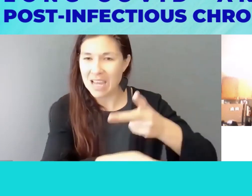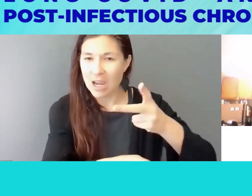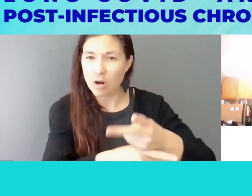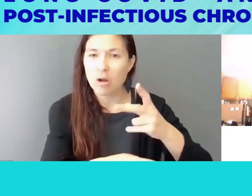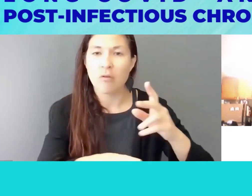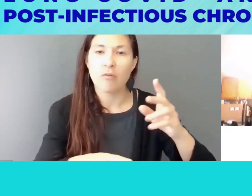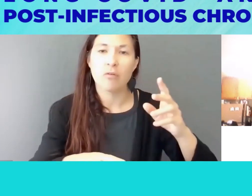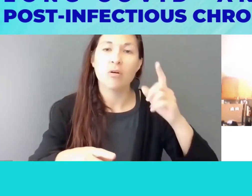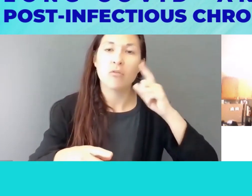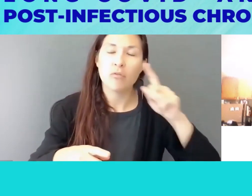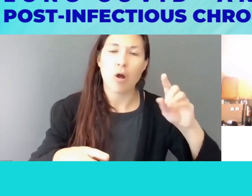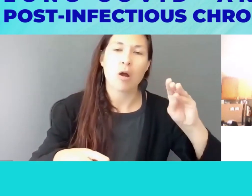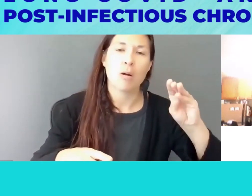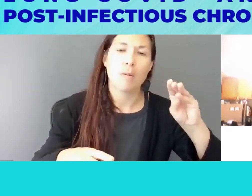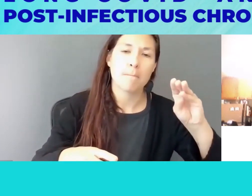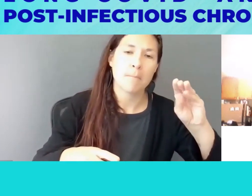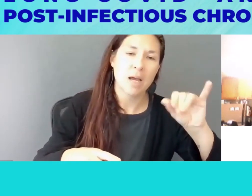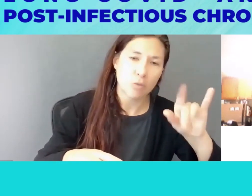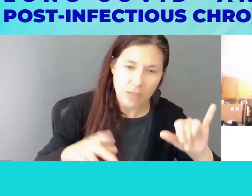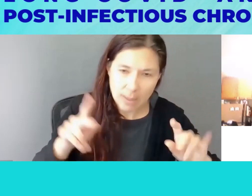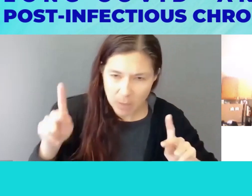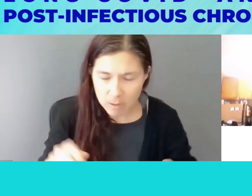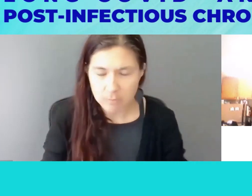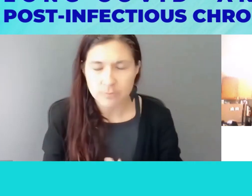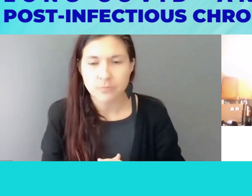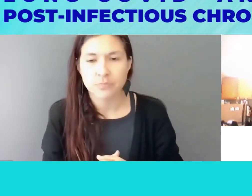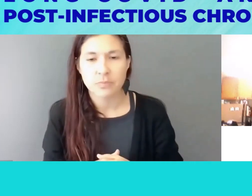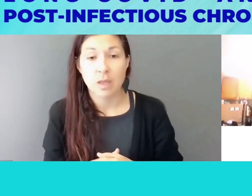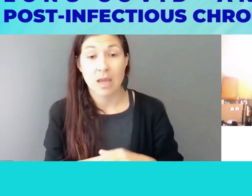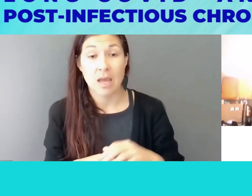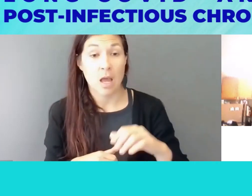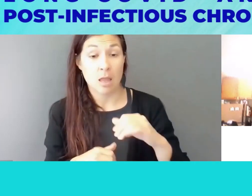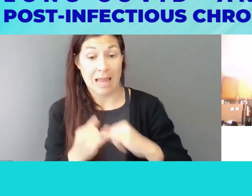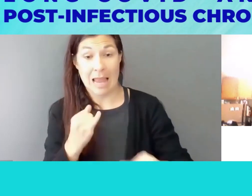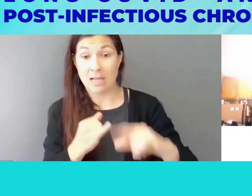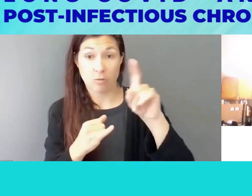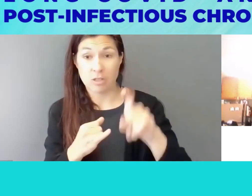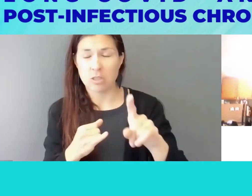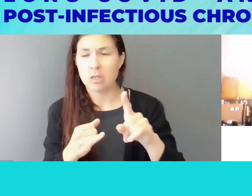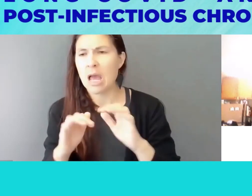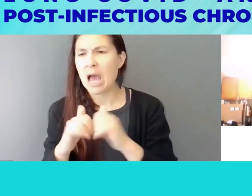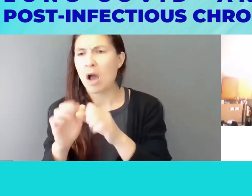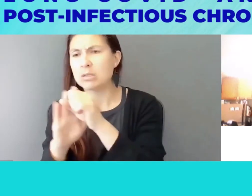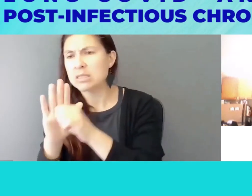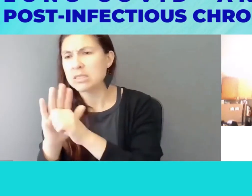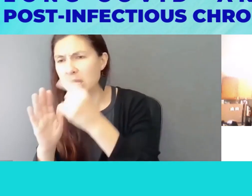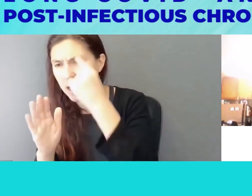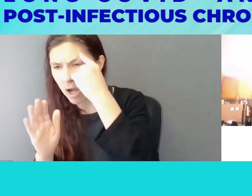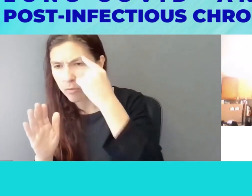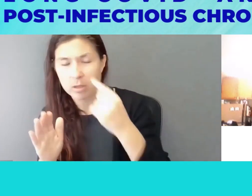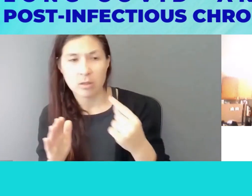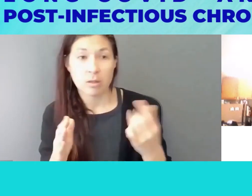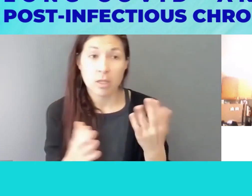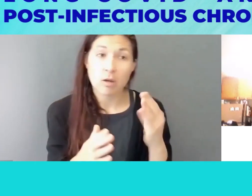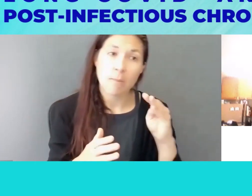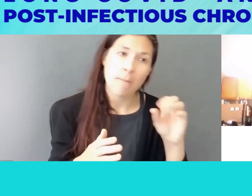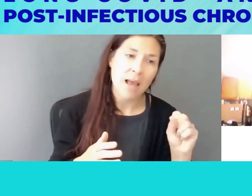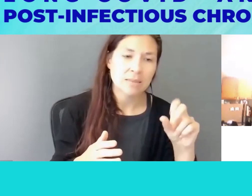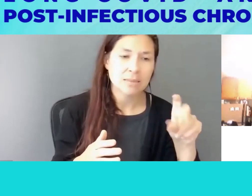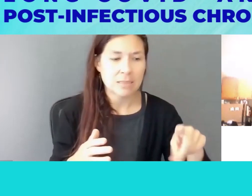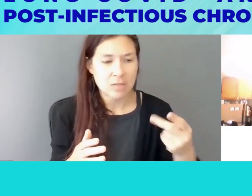more information. And healthcare providers need to be taught to recognize and diagnose these conditions, and especially how to treat them. Most